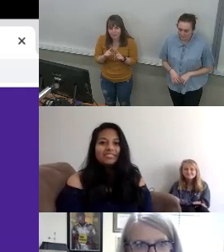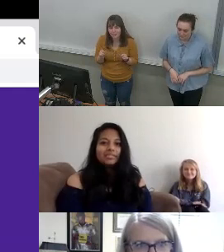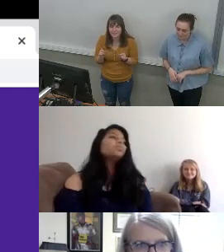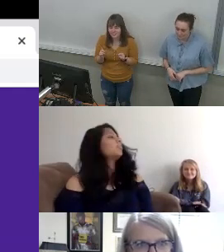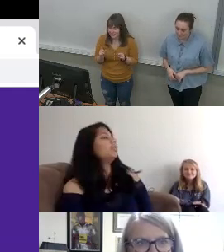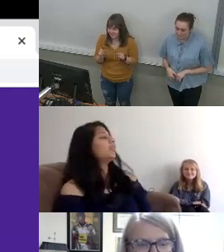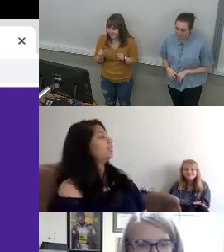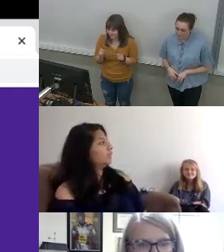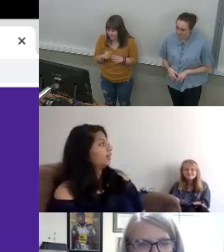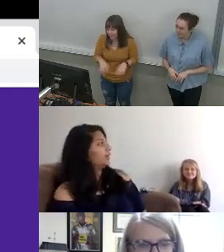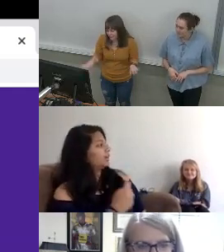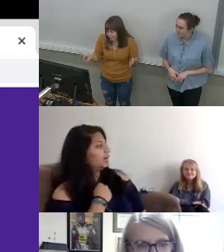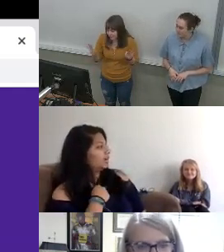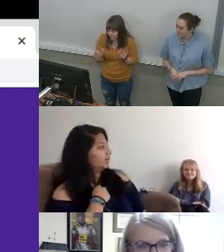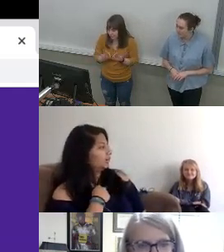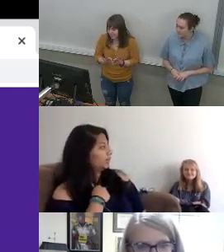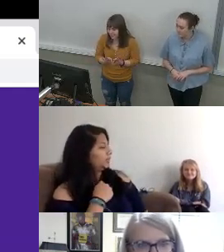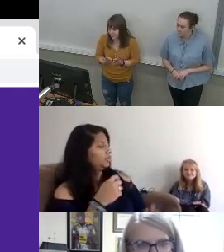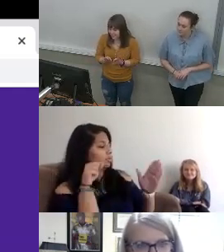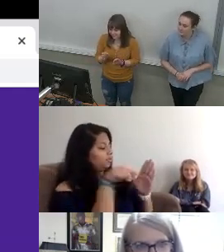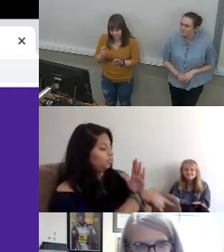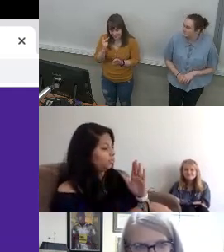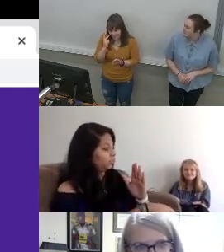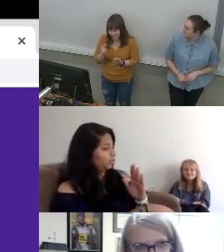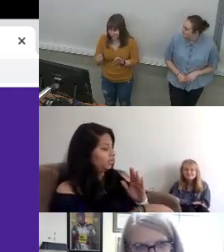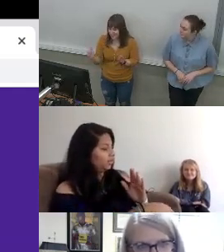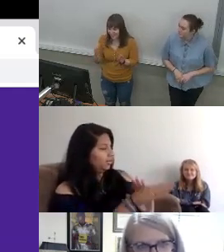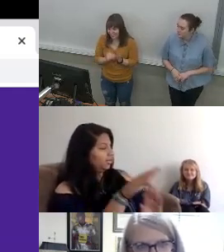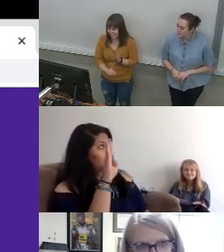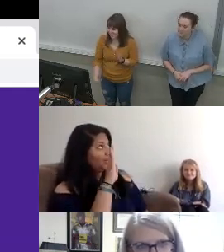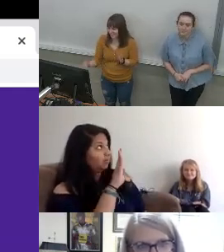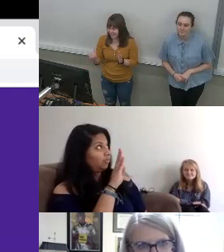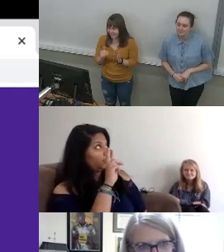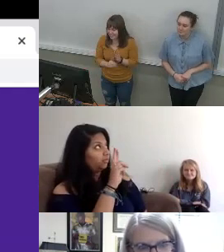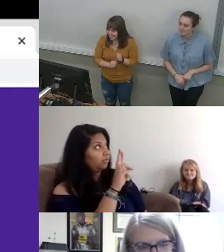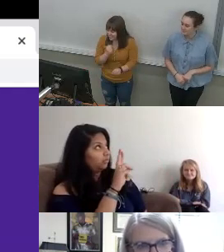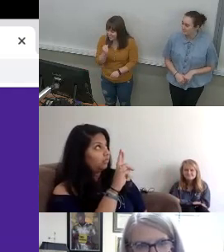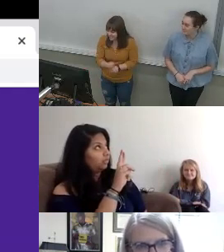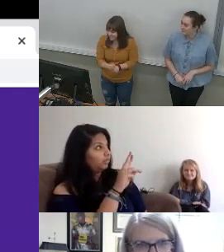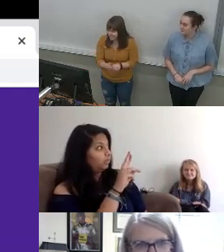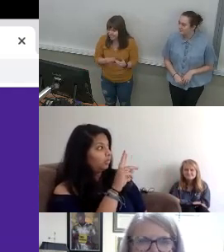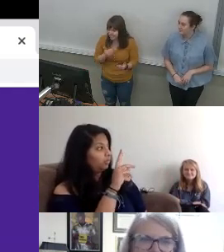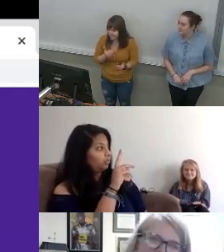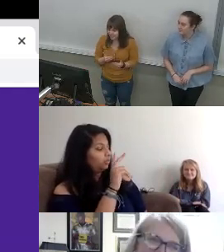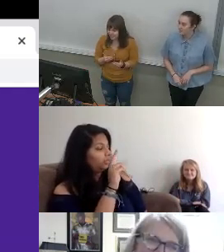relevant, but they're important. You'll see them again until the end of the year.